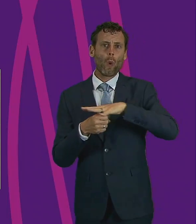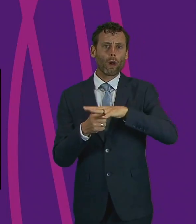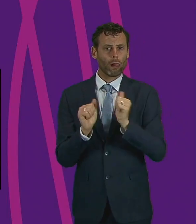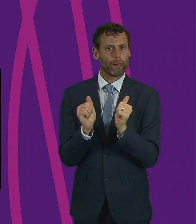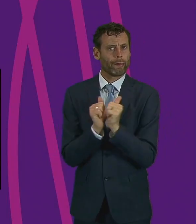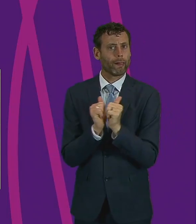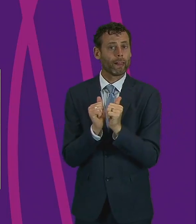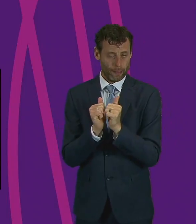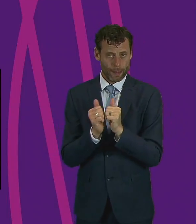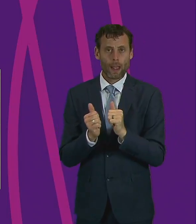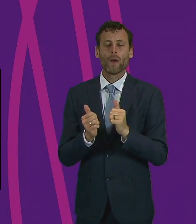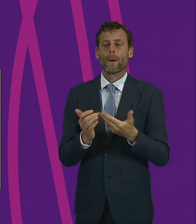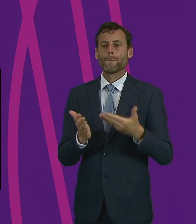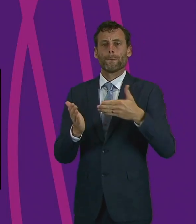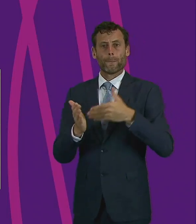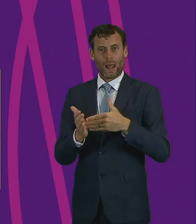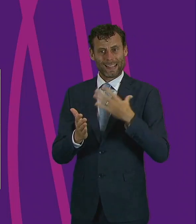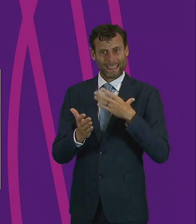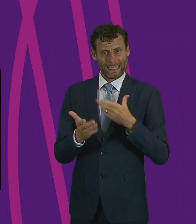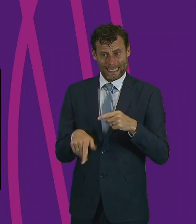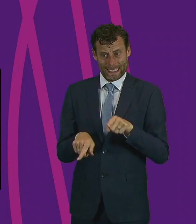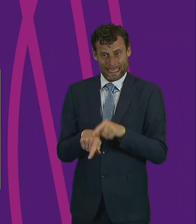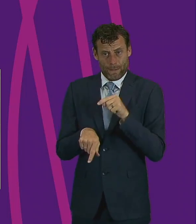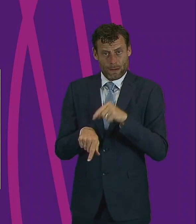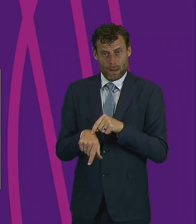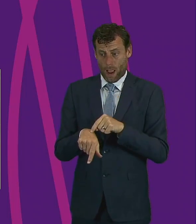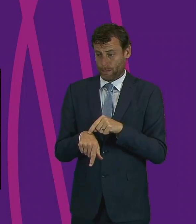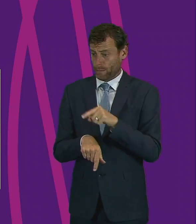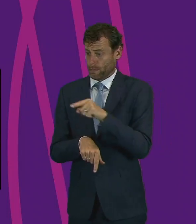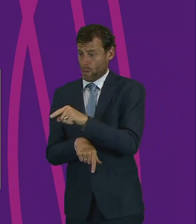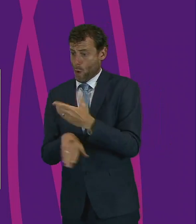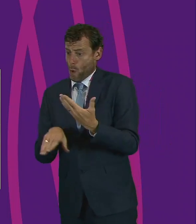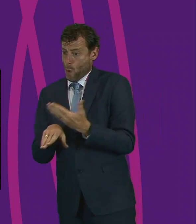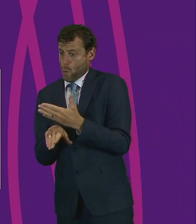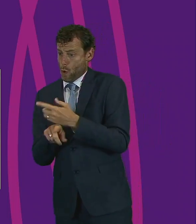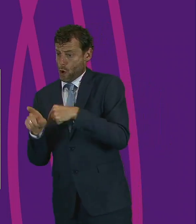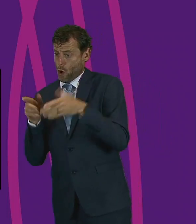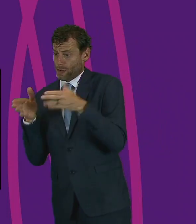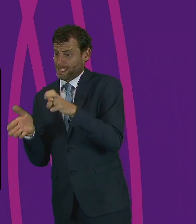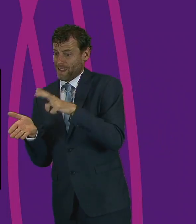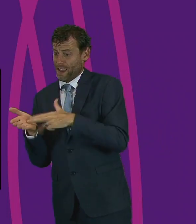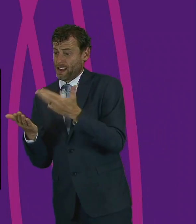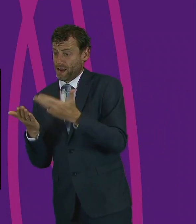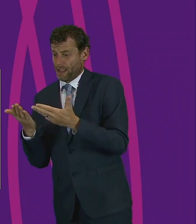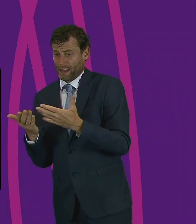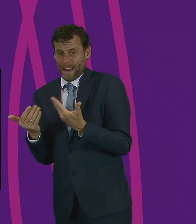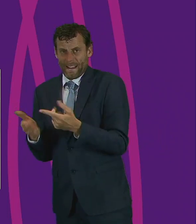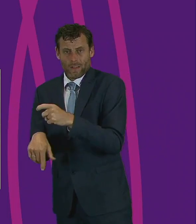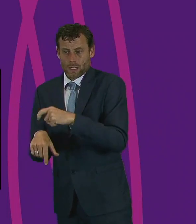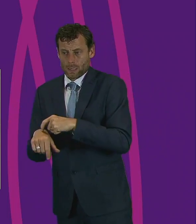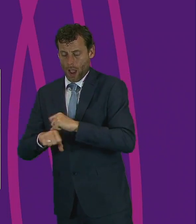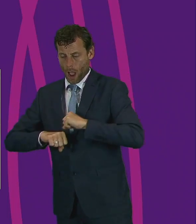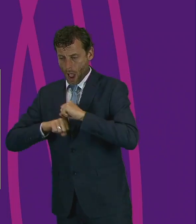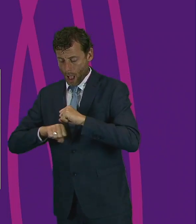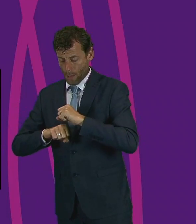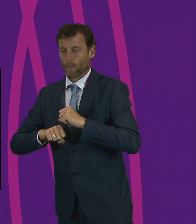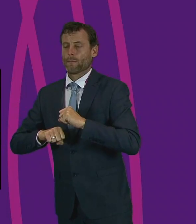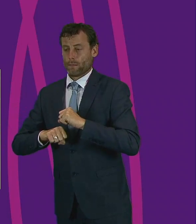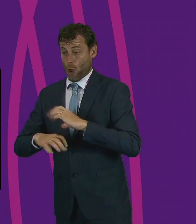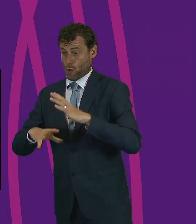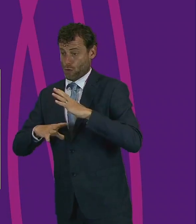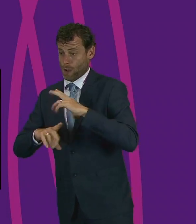healthcare workforce to recover. But health ministers and I will ensure that Parliament is informed and in the